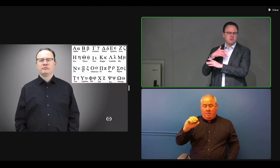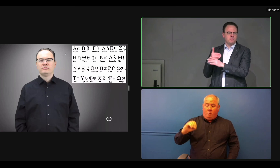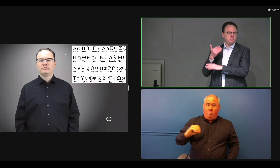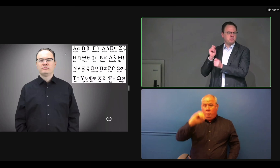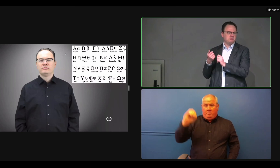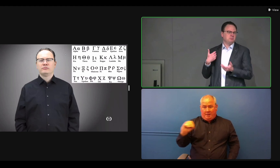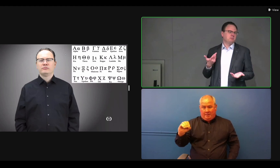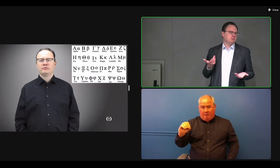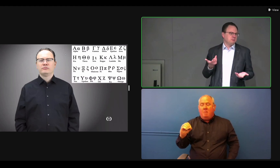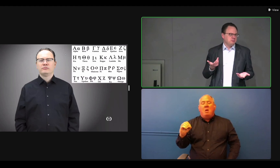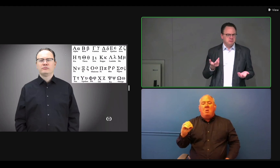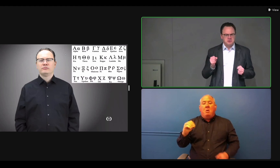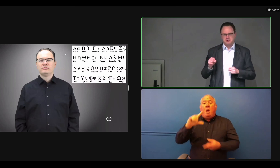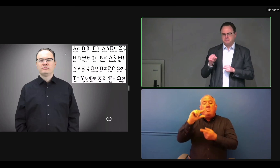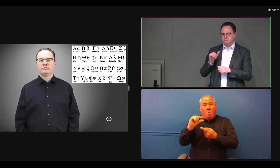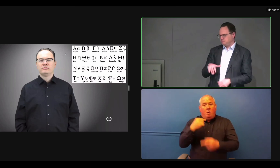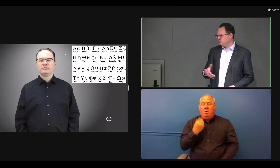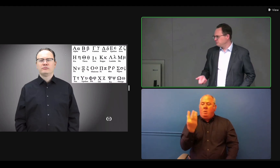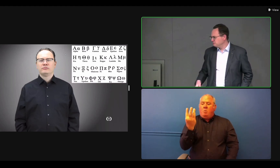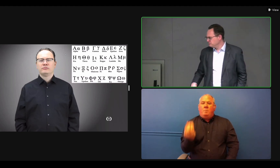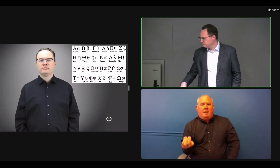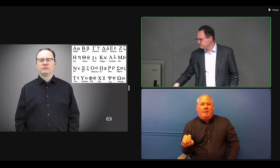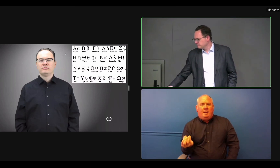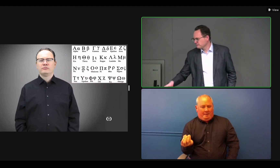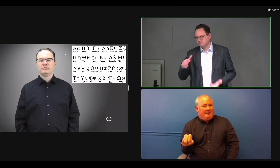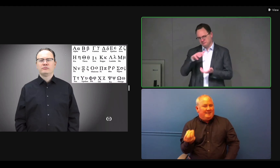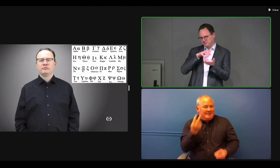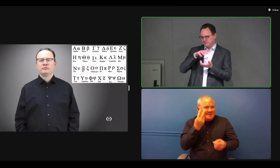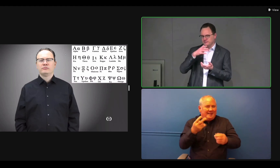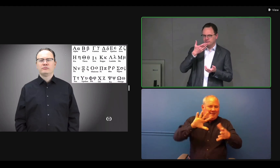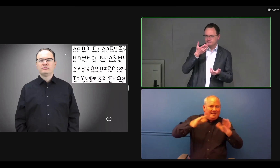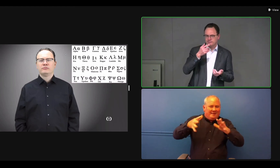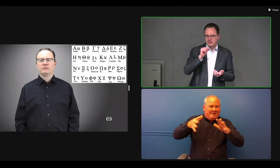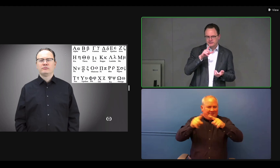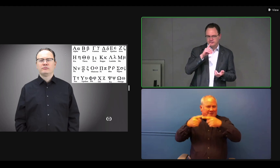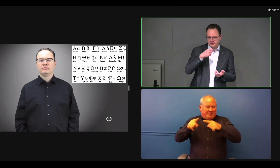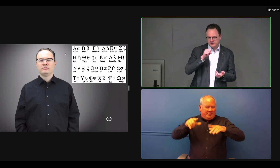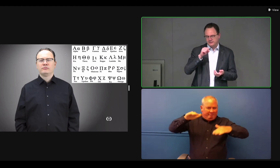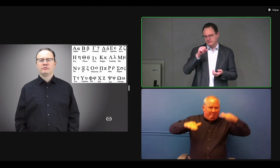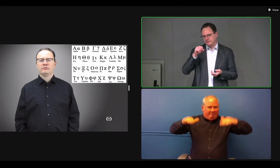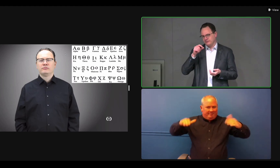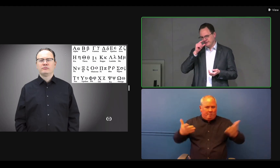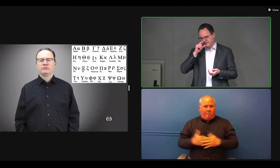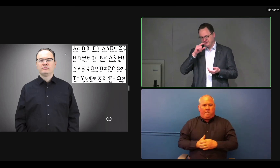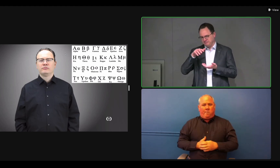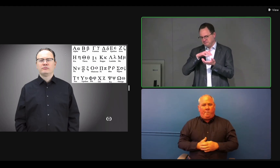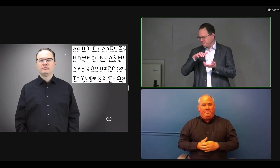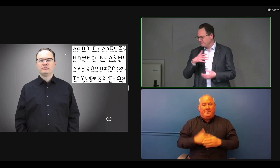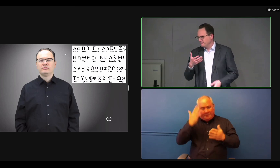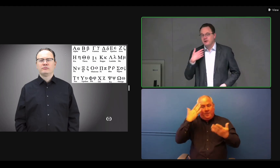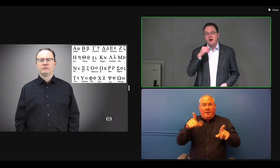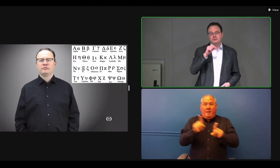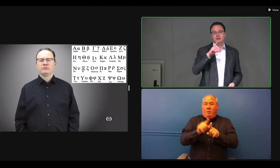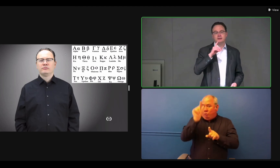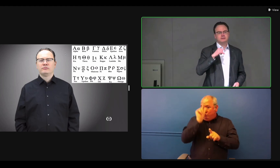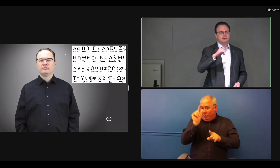I also mentioned that we borrowed some of the fingerspelling signs from the Greek sign language alphabet, but